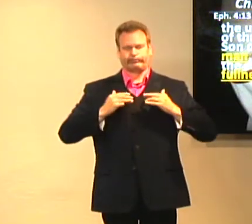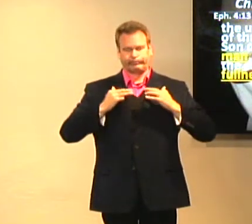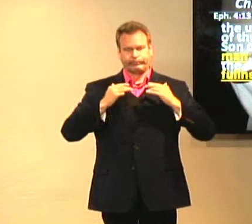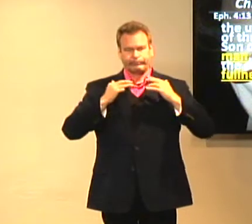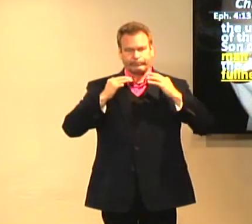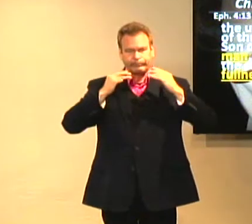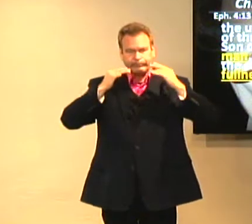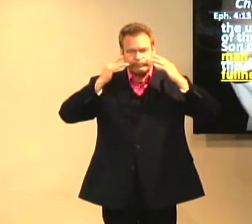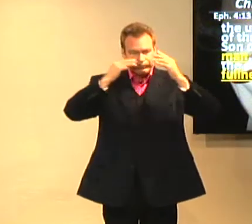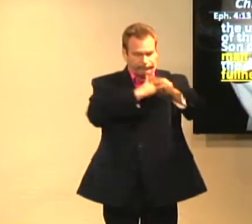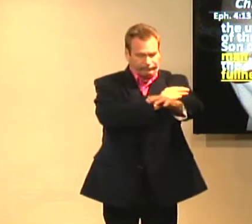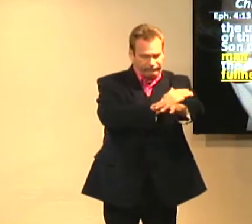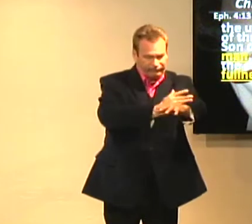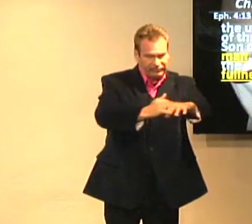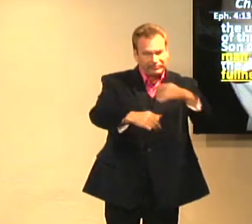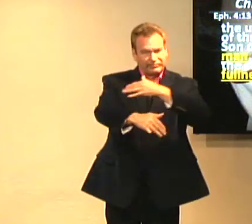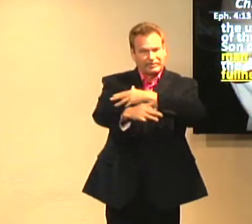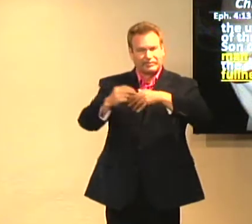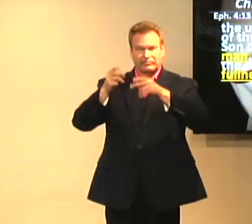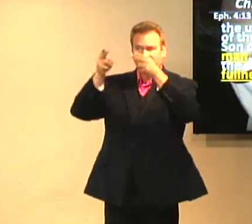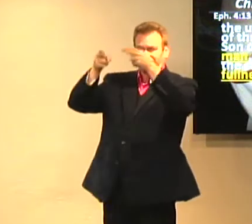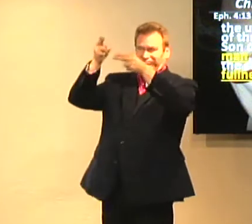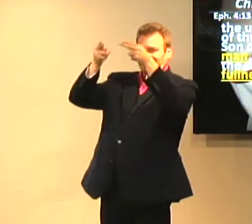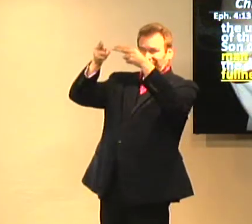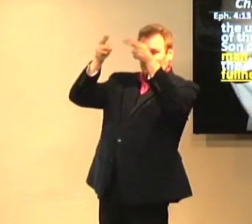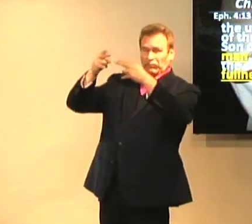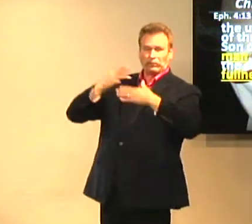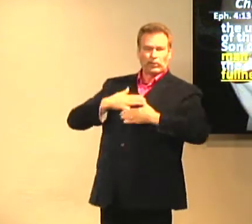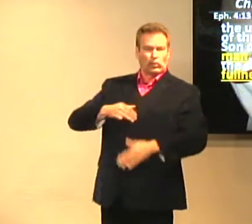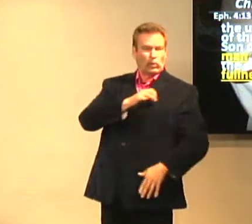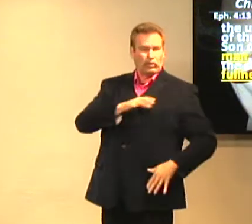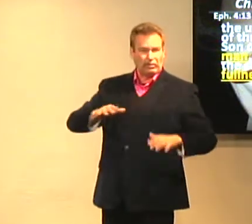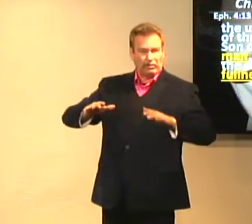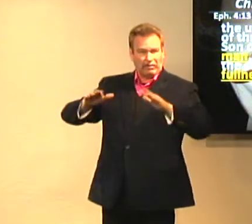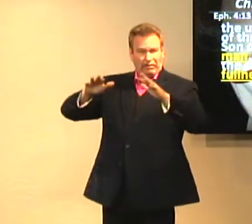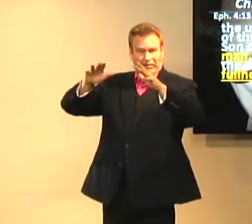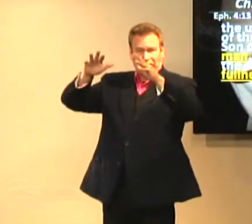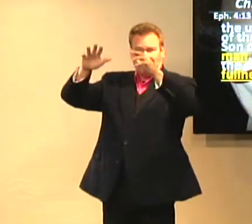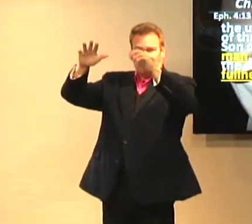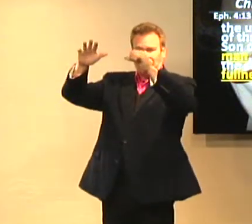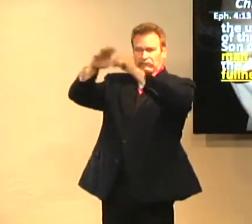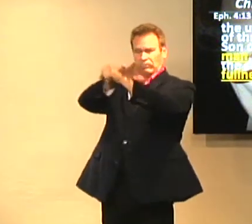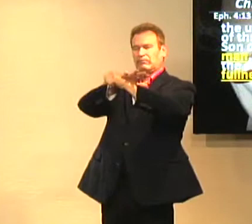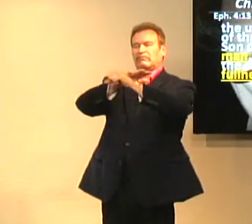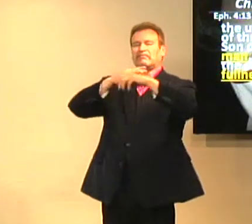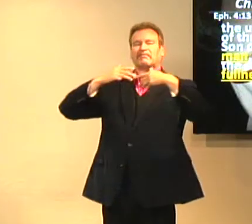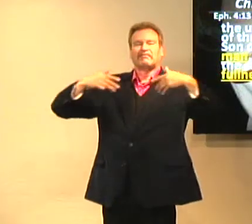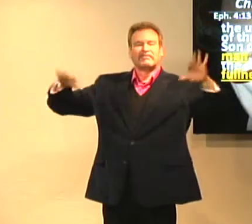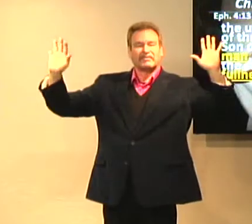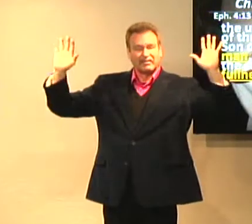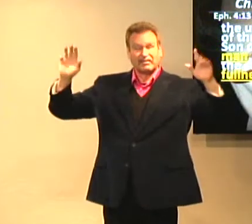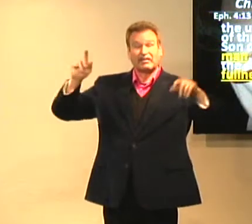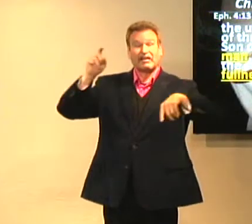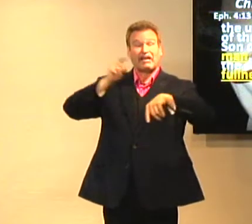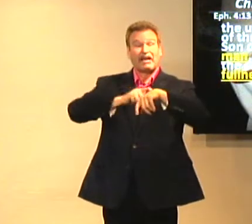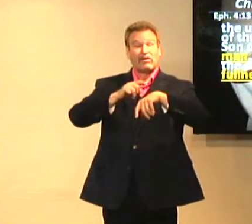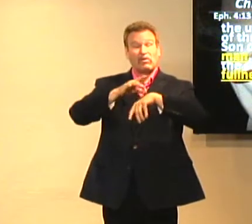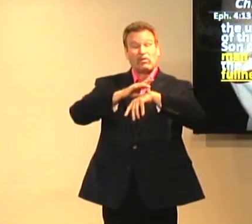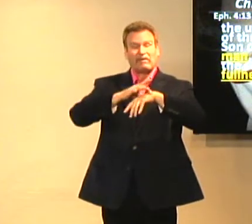along, the body of Christ will be growing with the branches, all of it coming to fruition, all of it coming to the